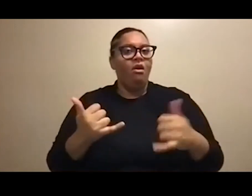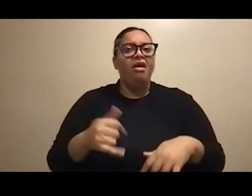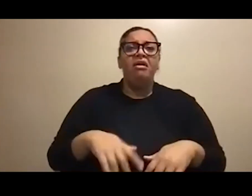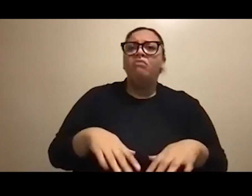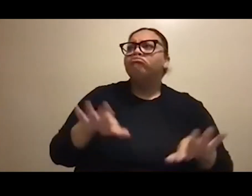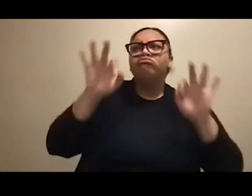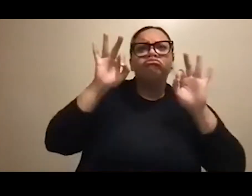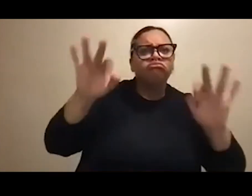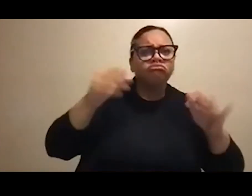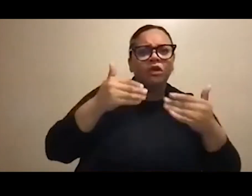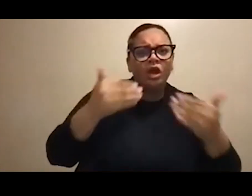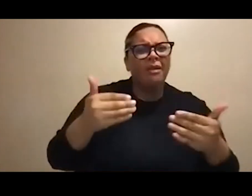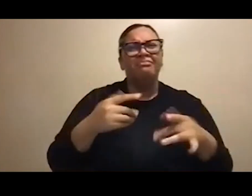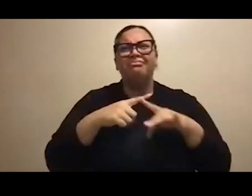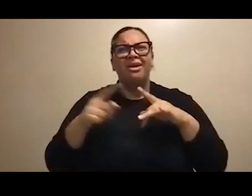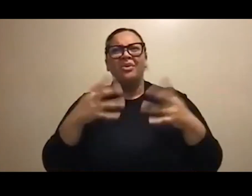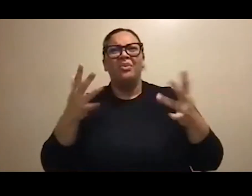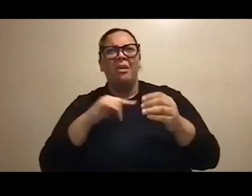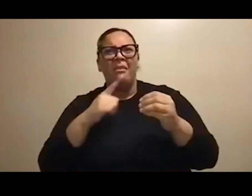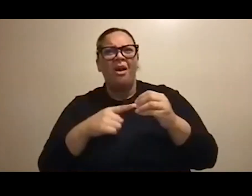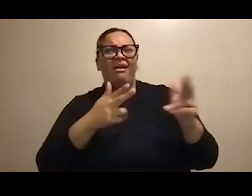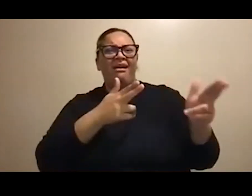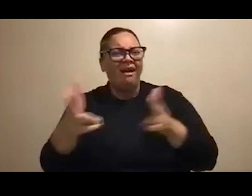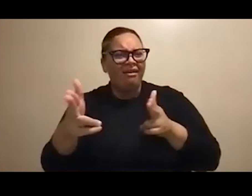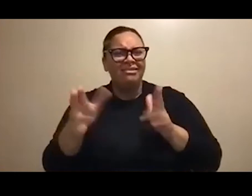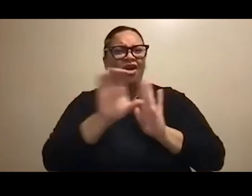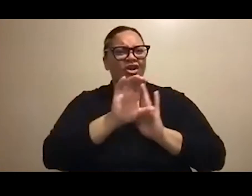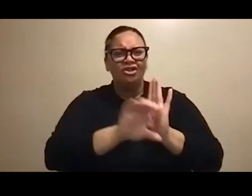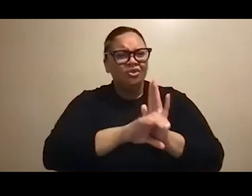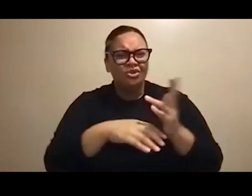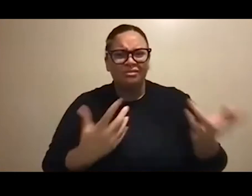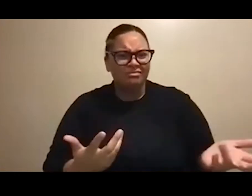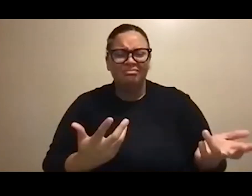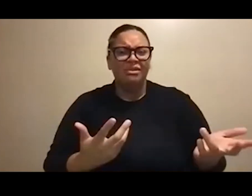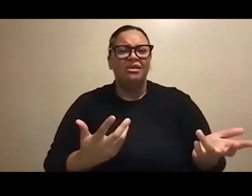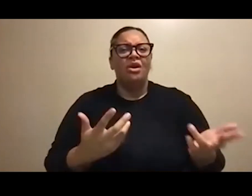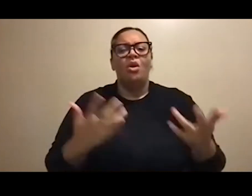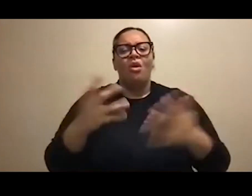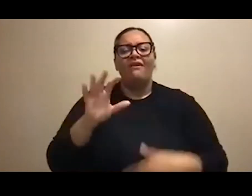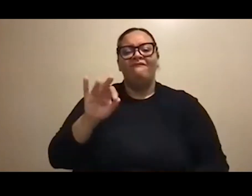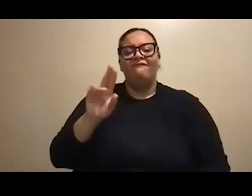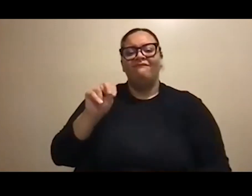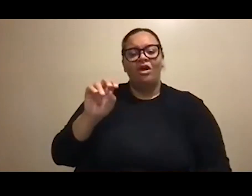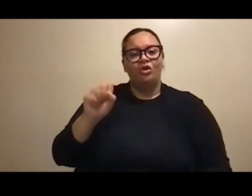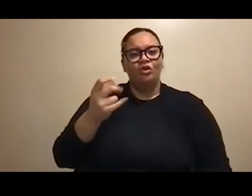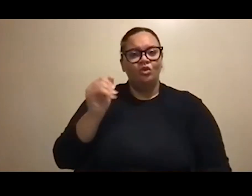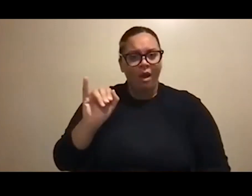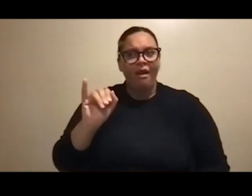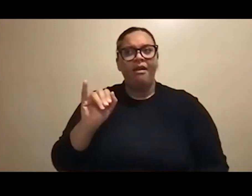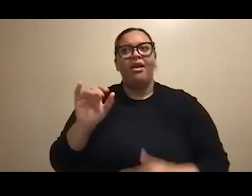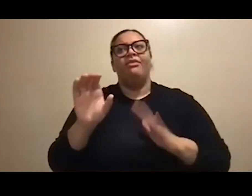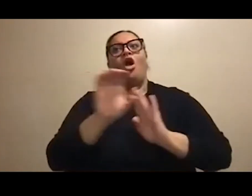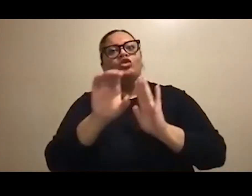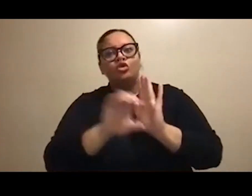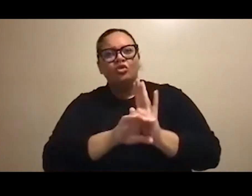good, but what about guns in the Constitution? What does feng shui and Hollywood squares have to do with the Second